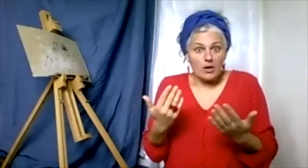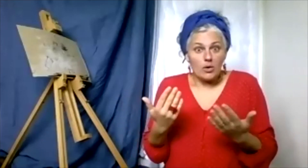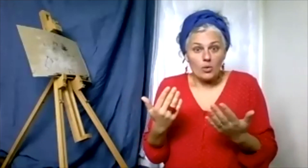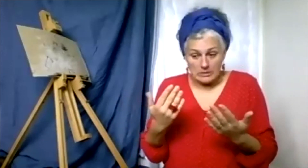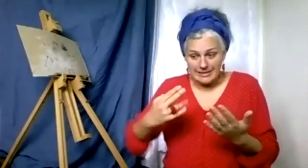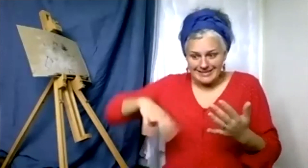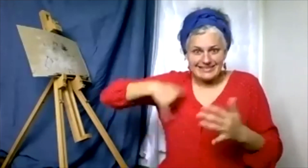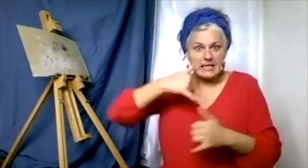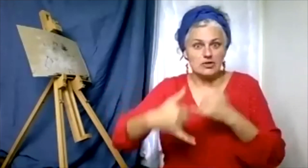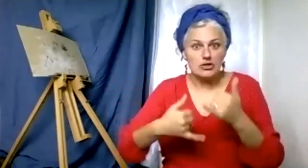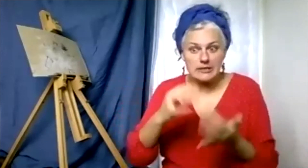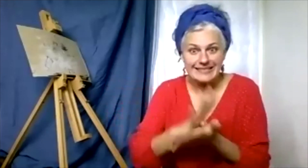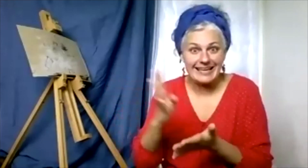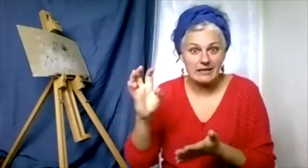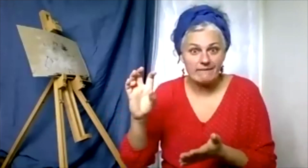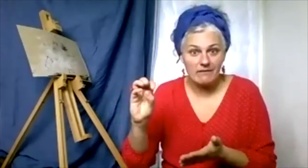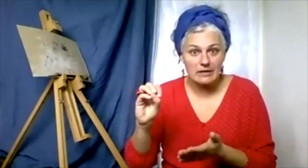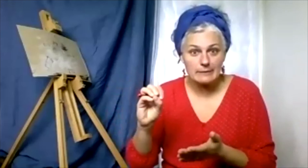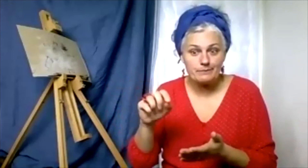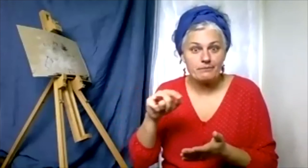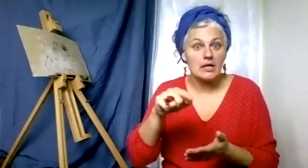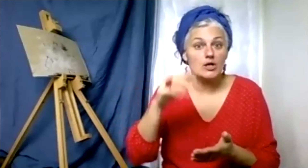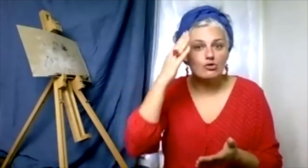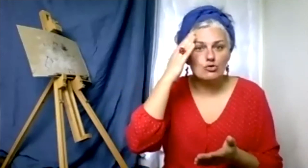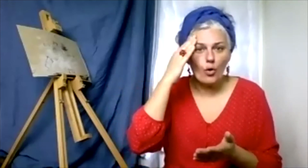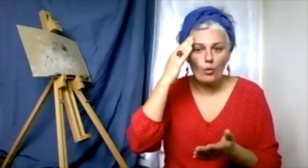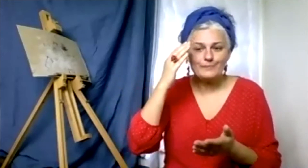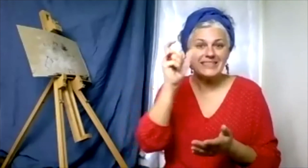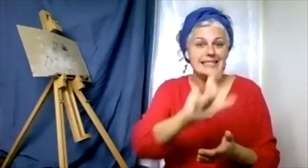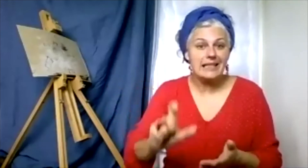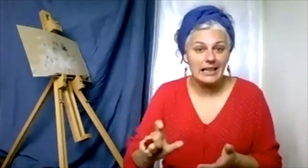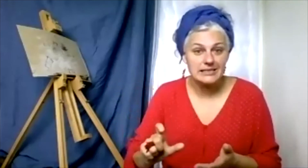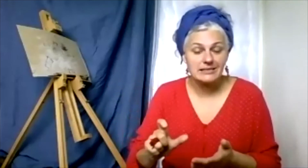I can't express them. And next year, in the year 1850,